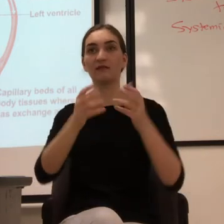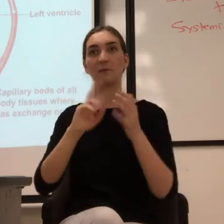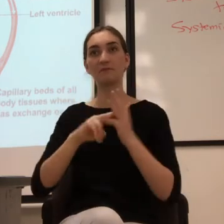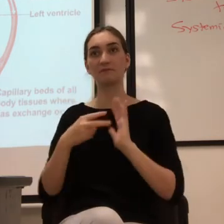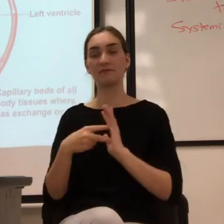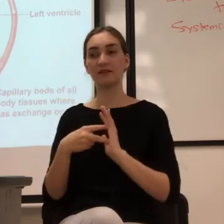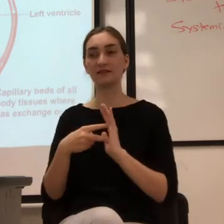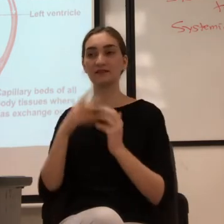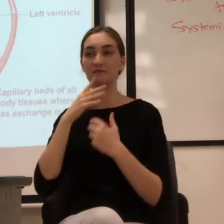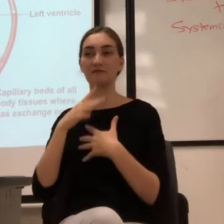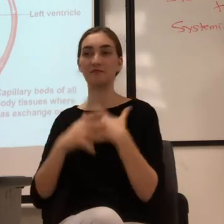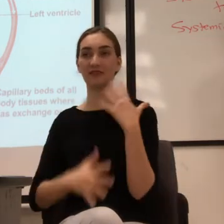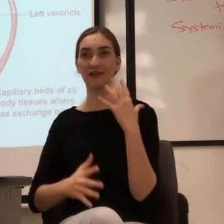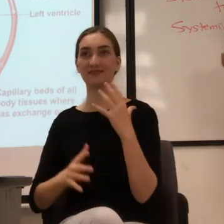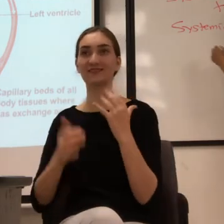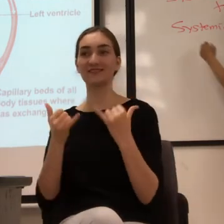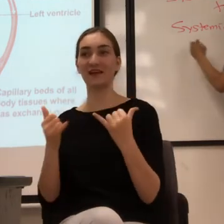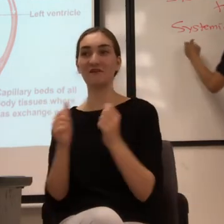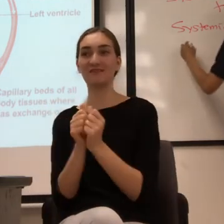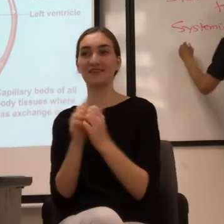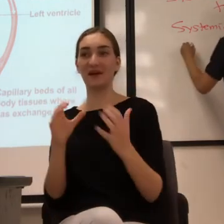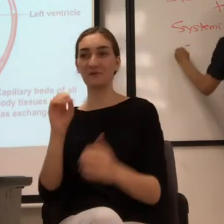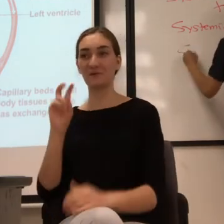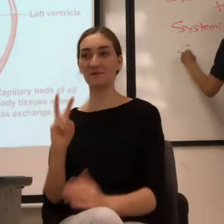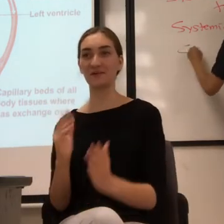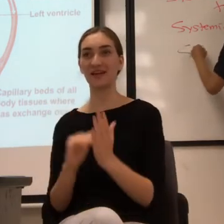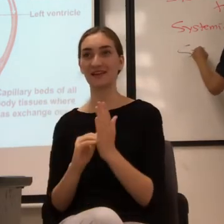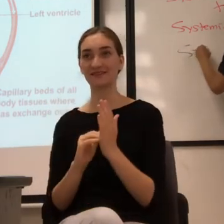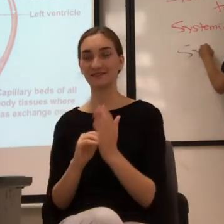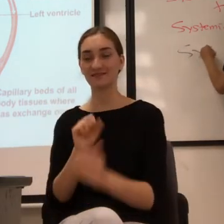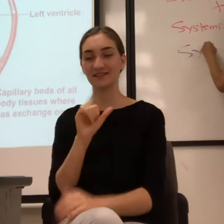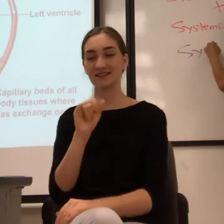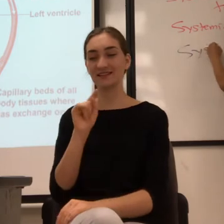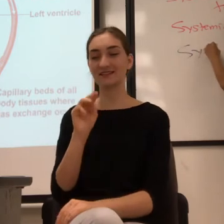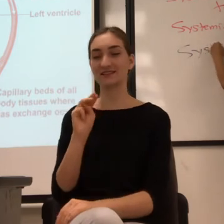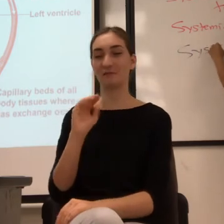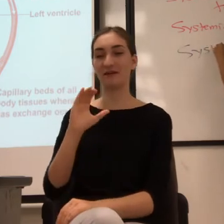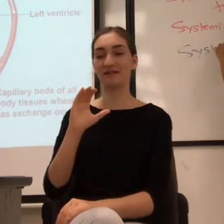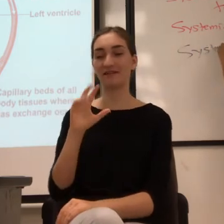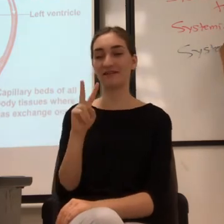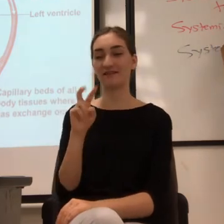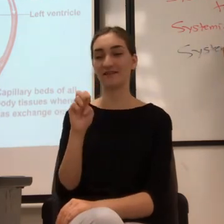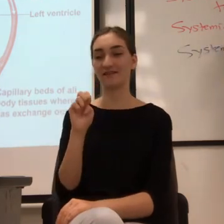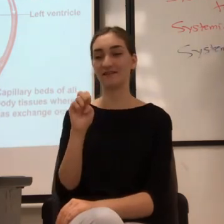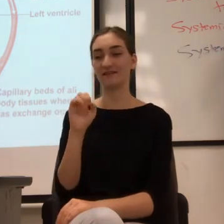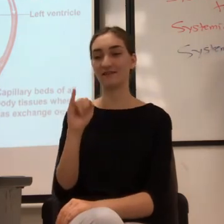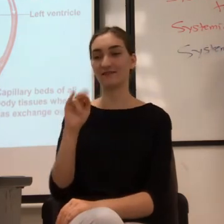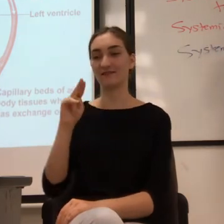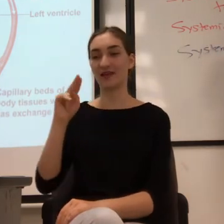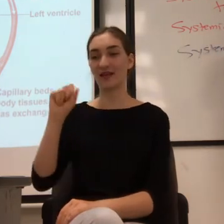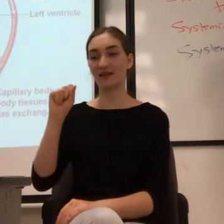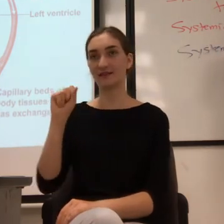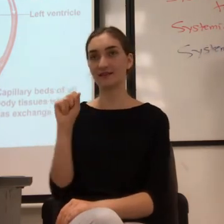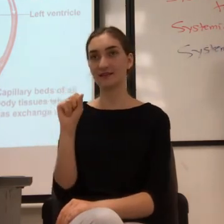I think I already said this, but say it again. Systemic veins